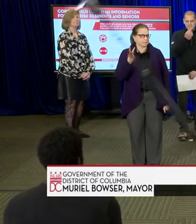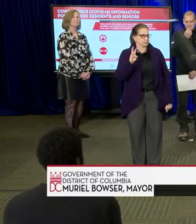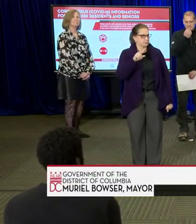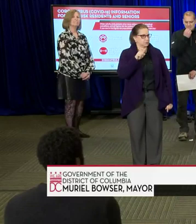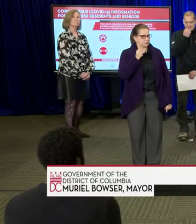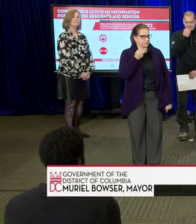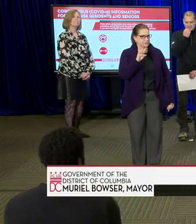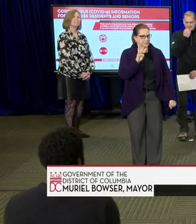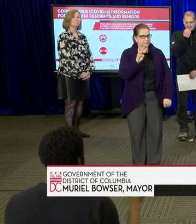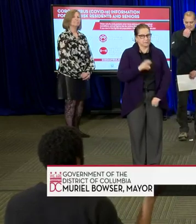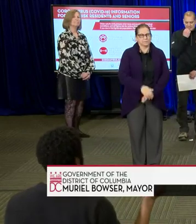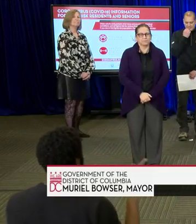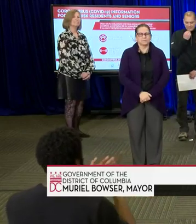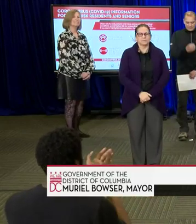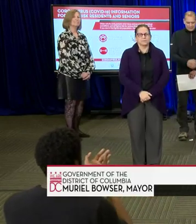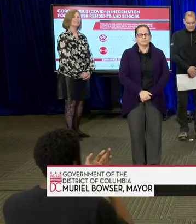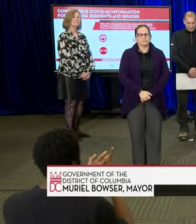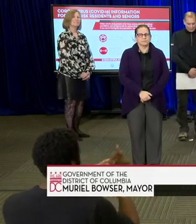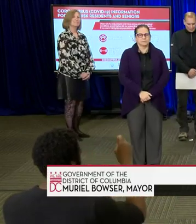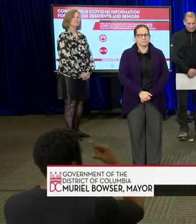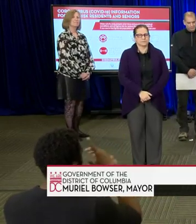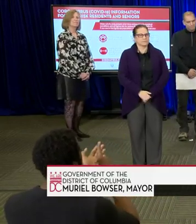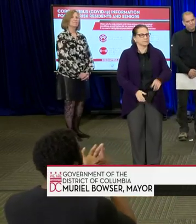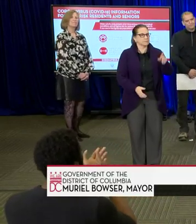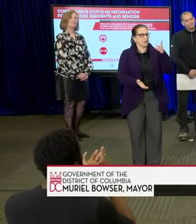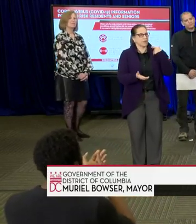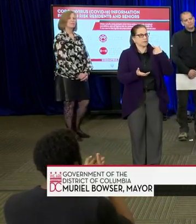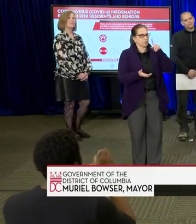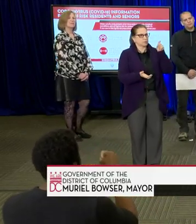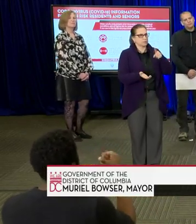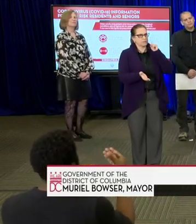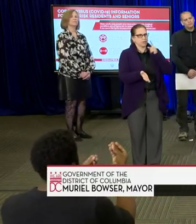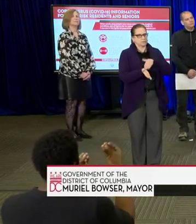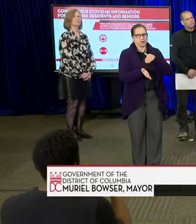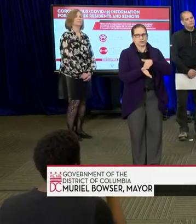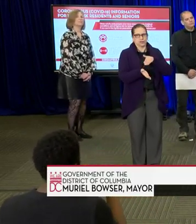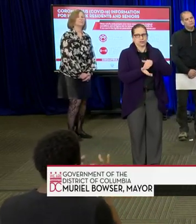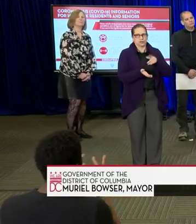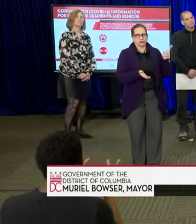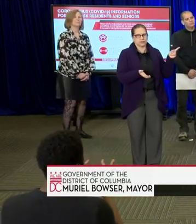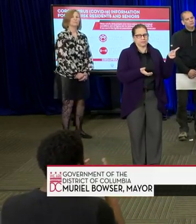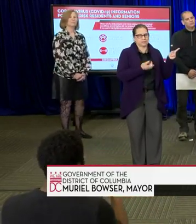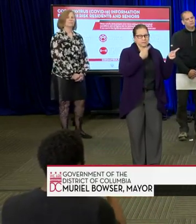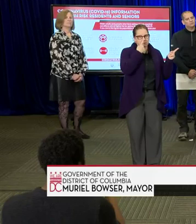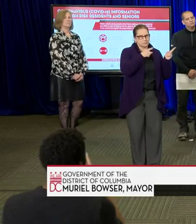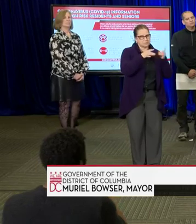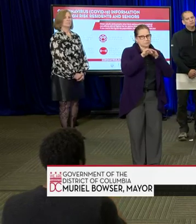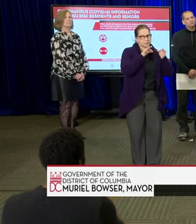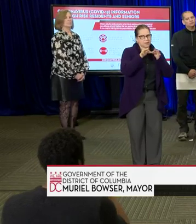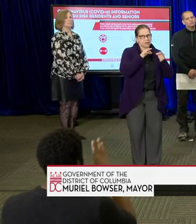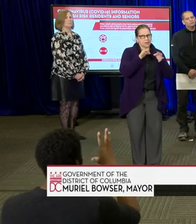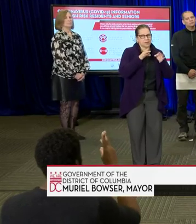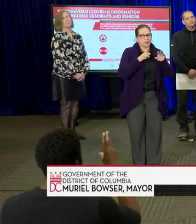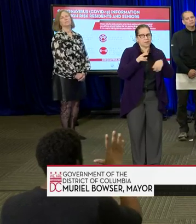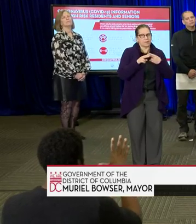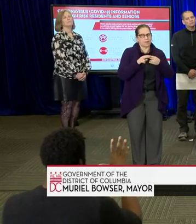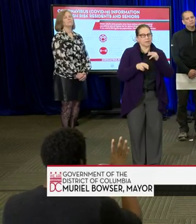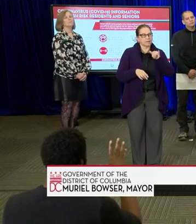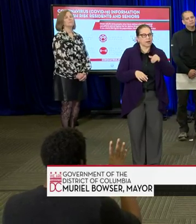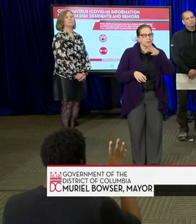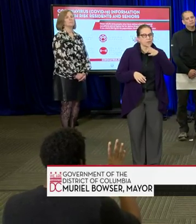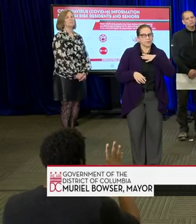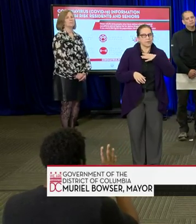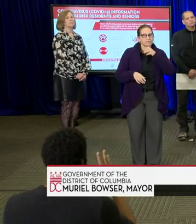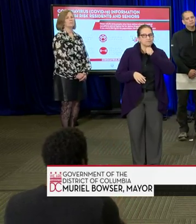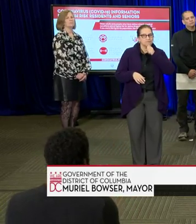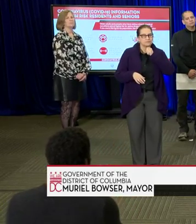Two questions for Dr. Nesbitt, if you don't mind. Would you mind giving us details about the 65-year-old woman who passed, how she contracted it? And the other